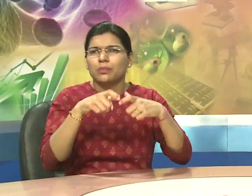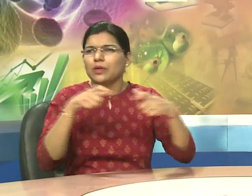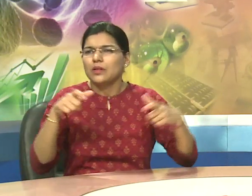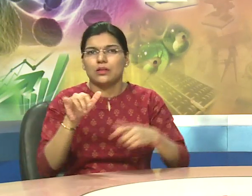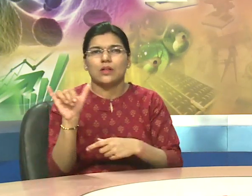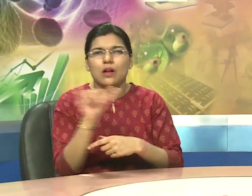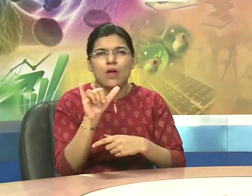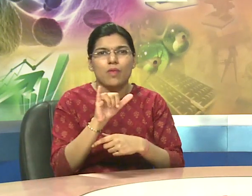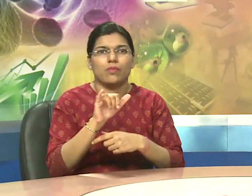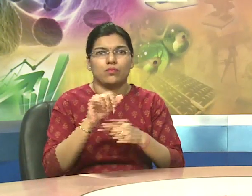metropolitan,